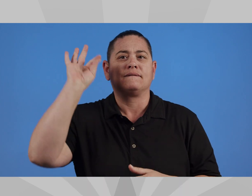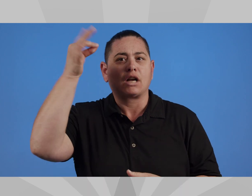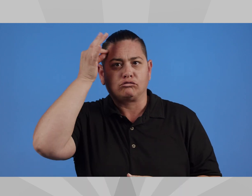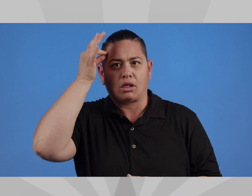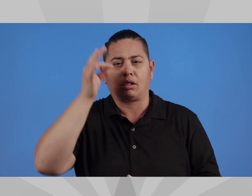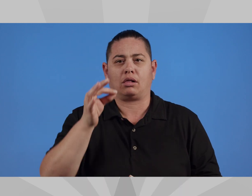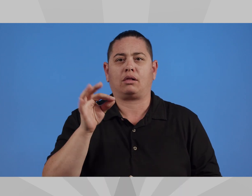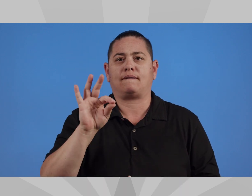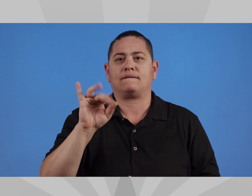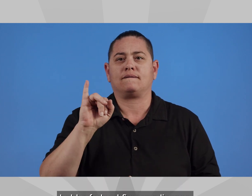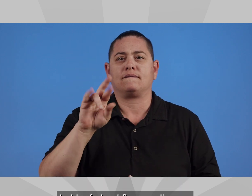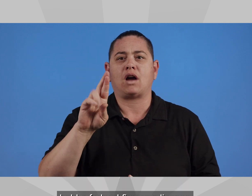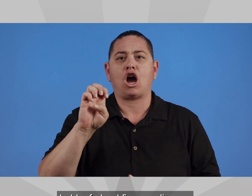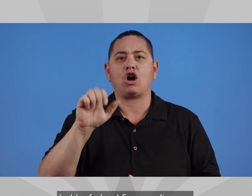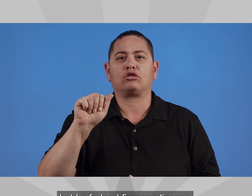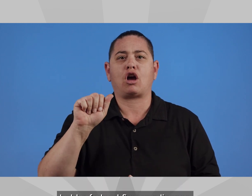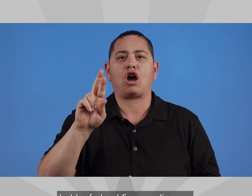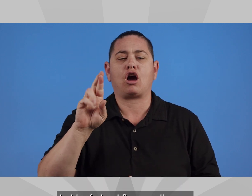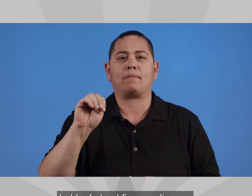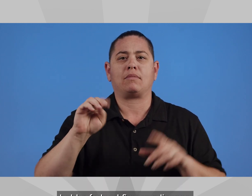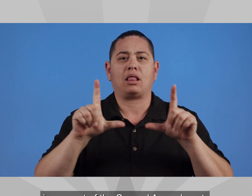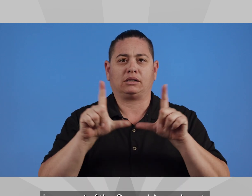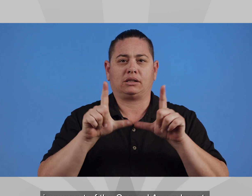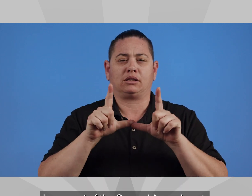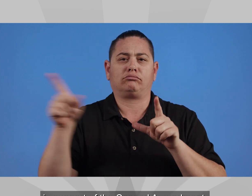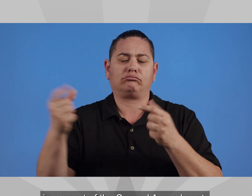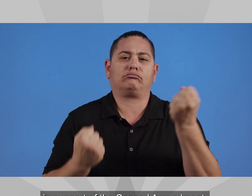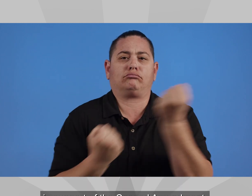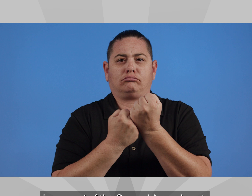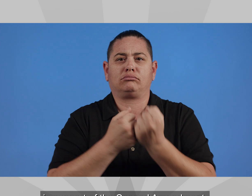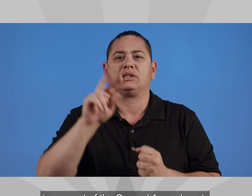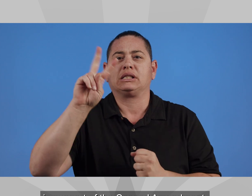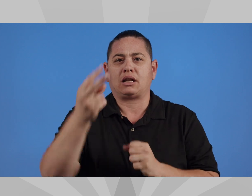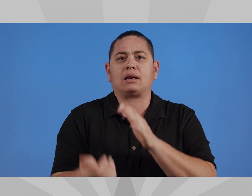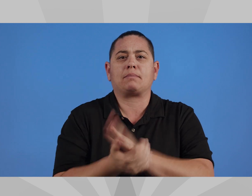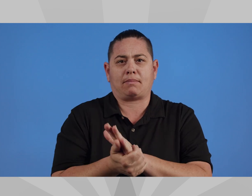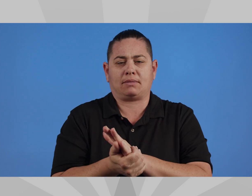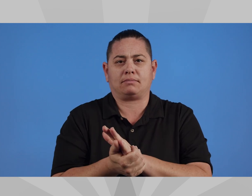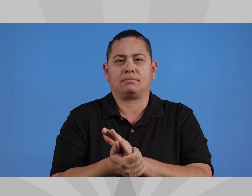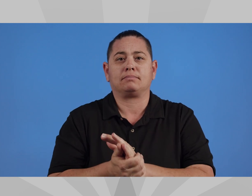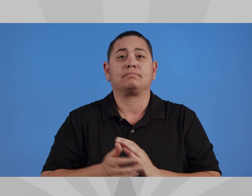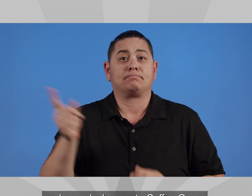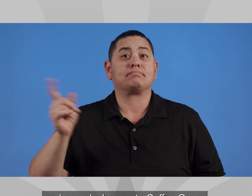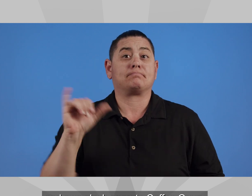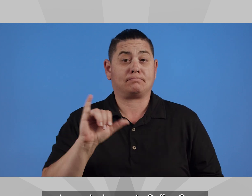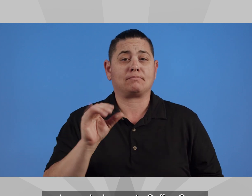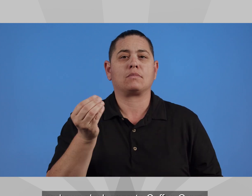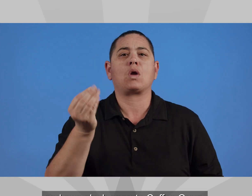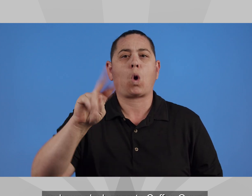children. Hold a federal firearms license in support of the Second Amendment,